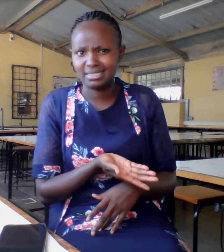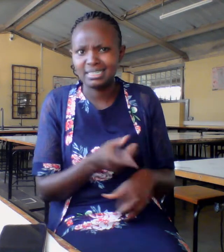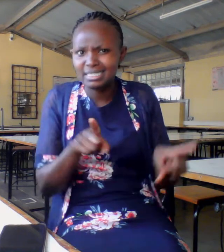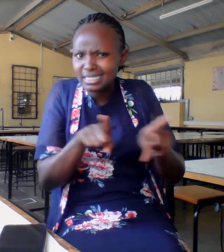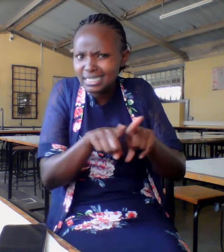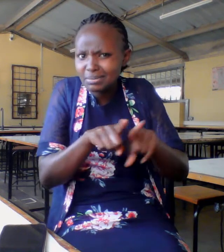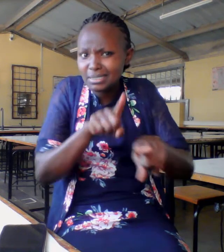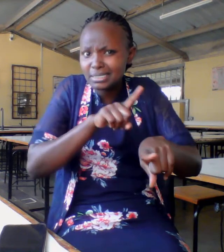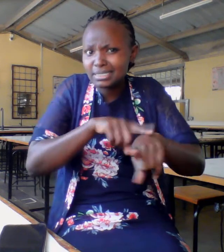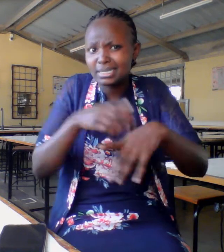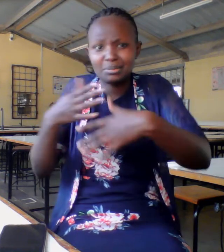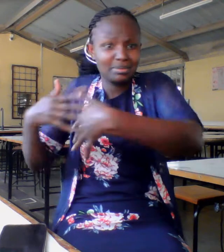had left it.